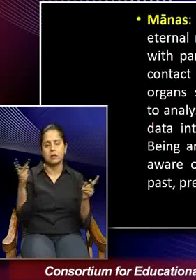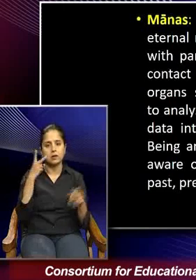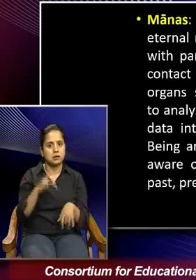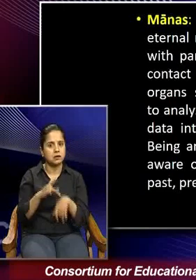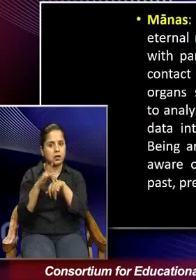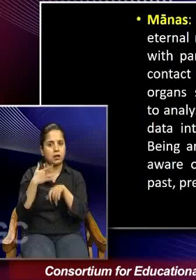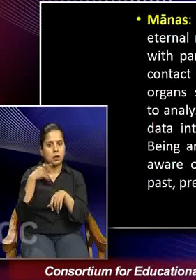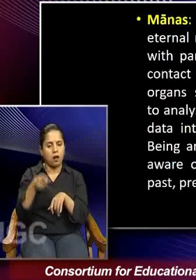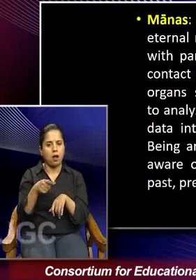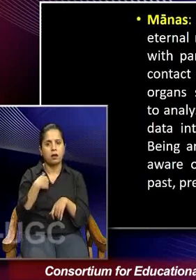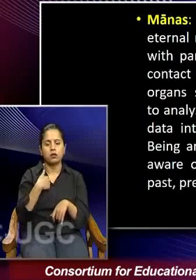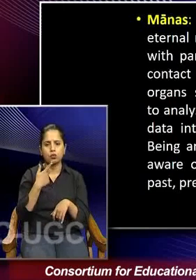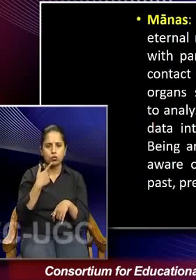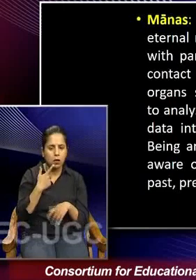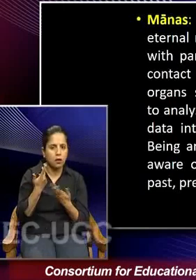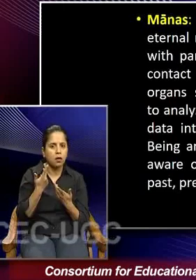organs simultaneously.